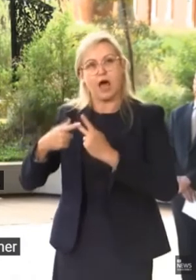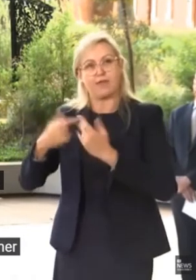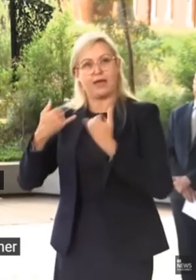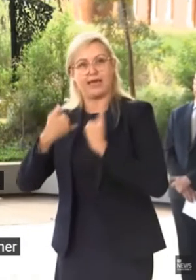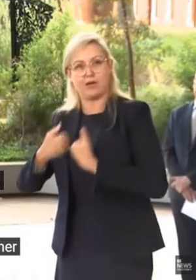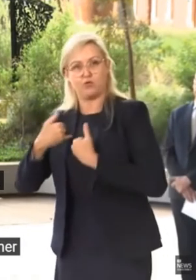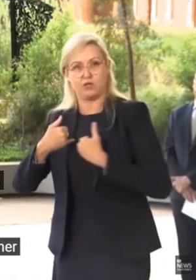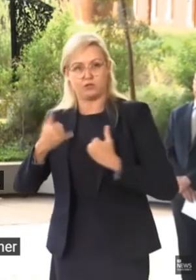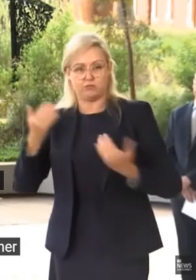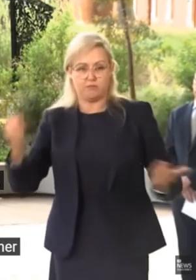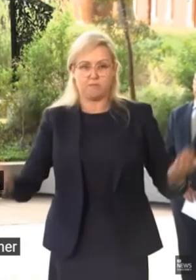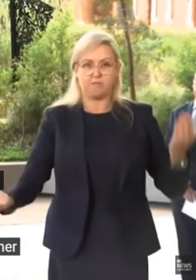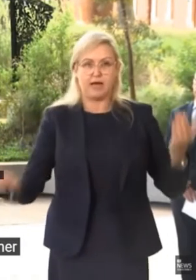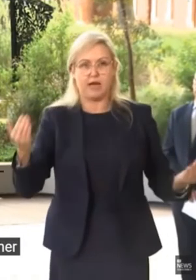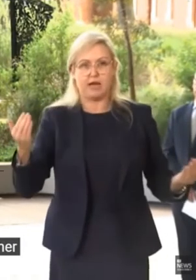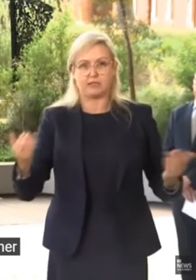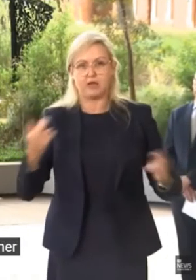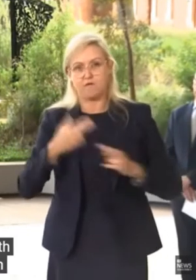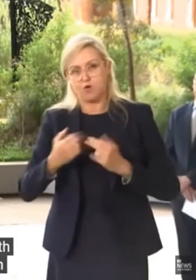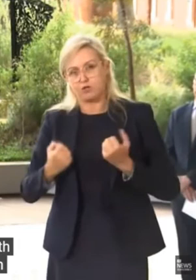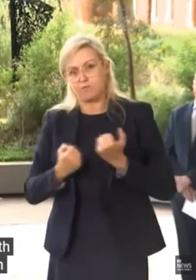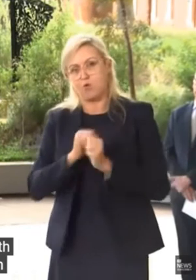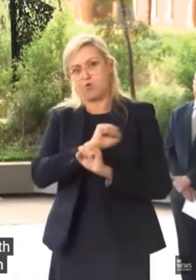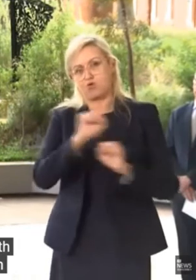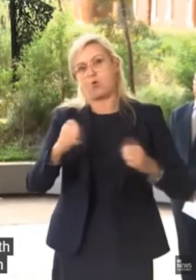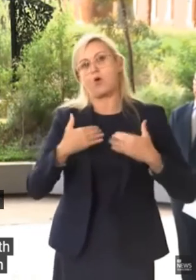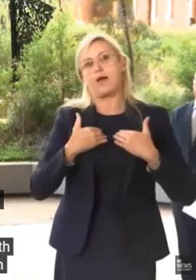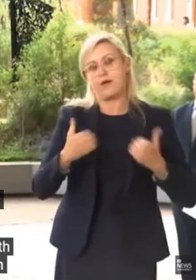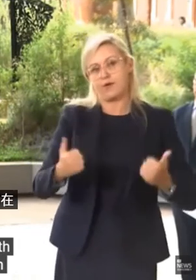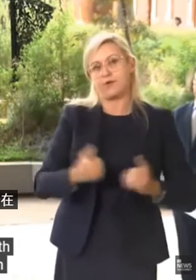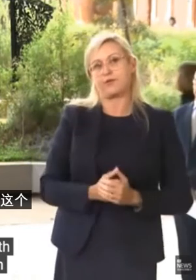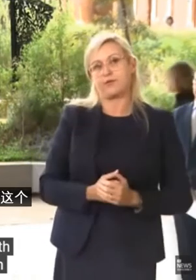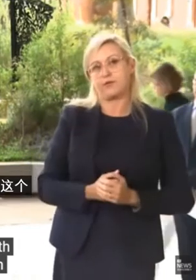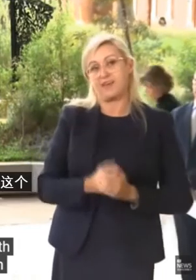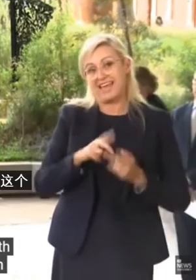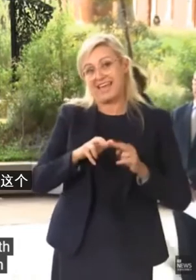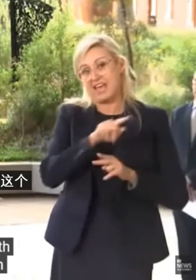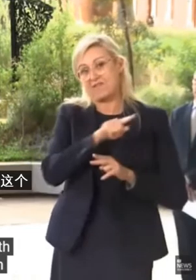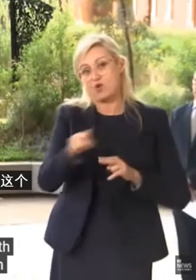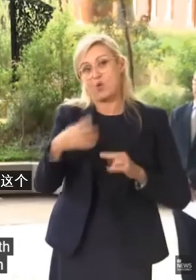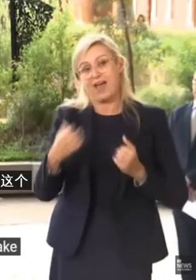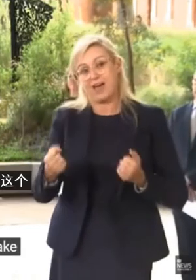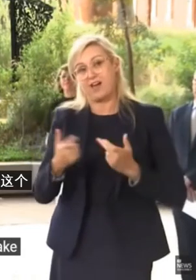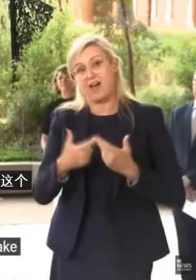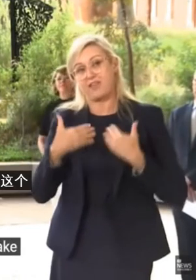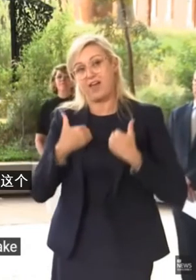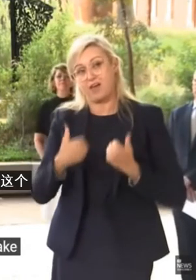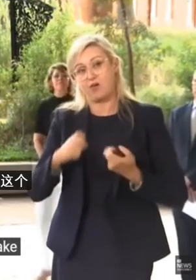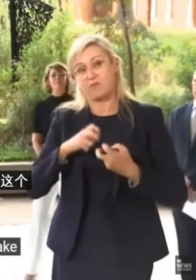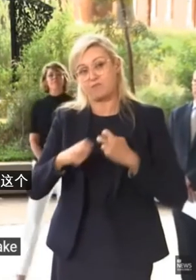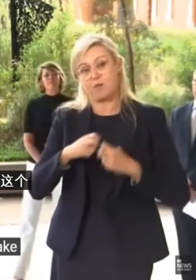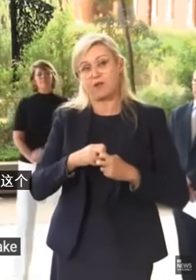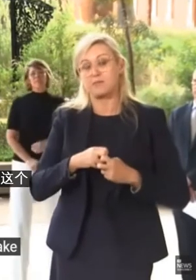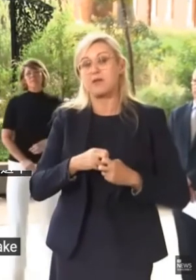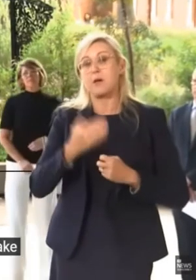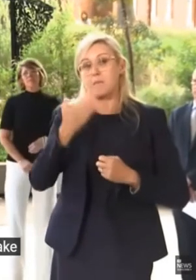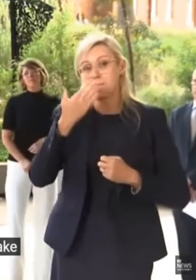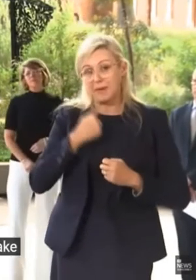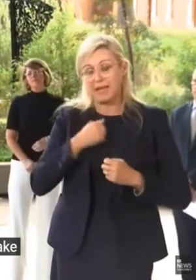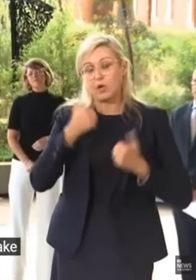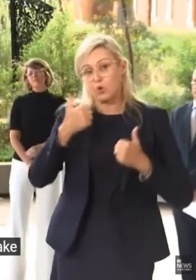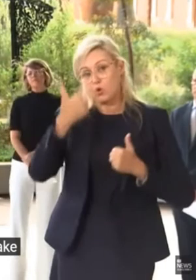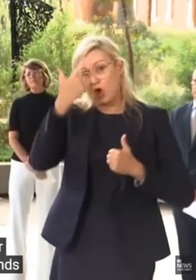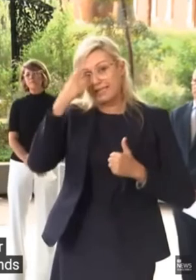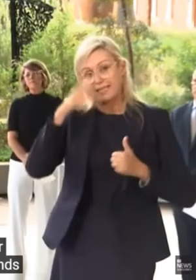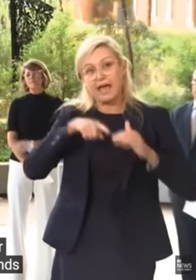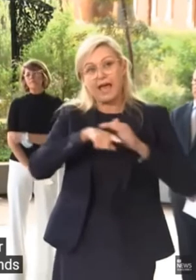to support your overall health and well-being. So can I encourage you at this time to take the opportunity to exercise